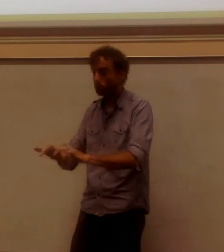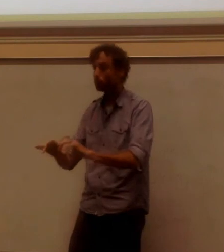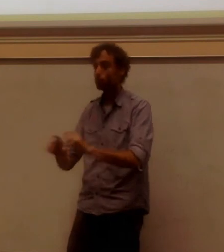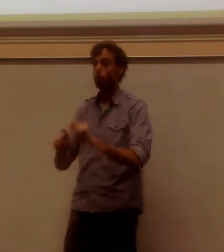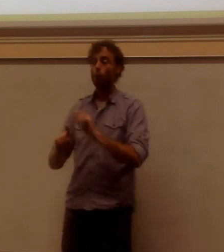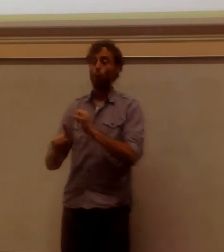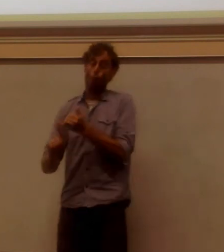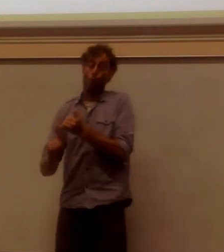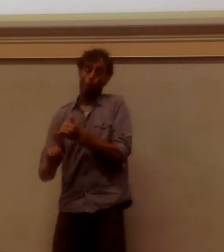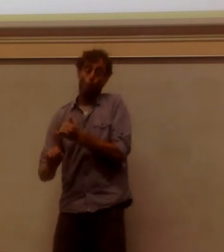And